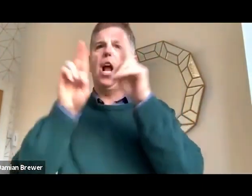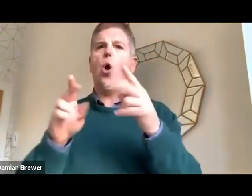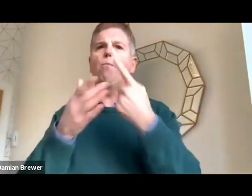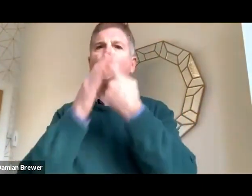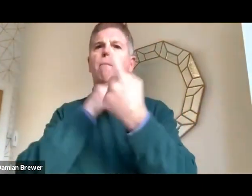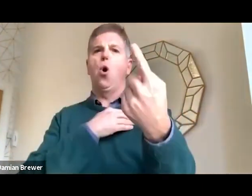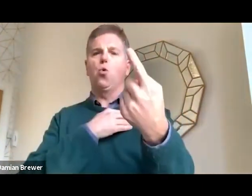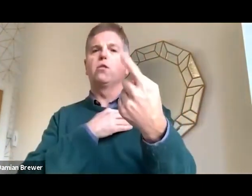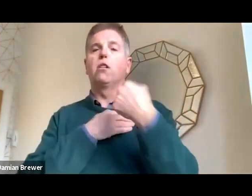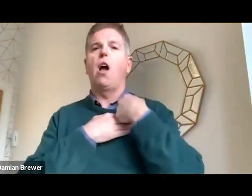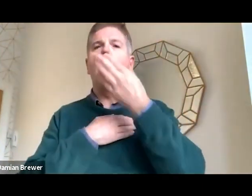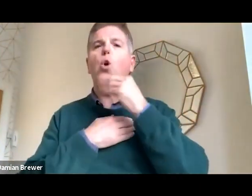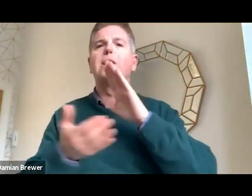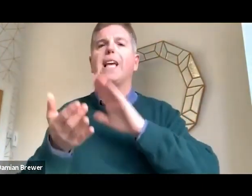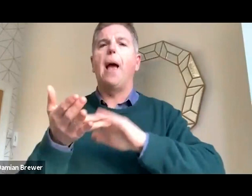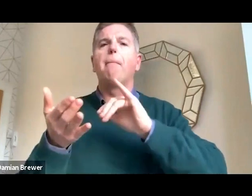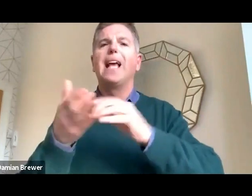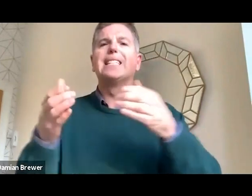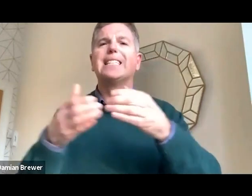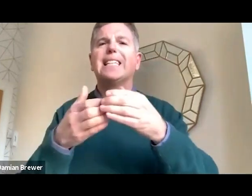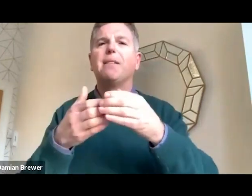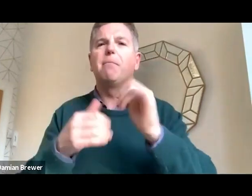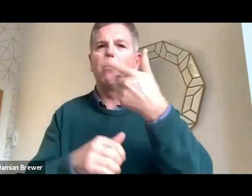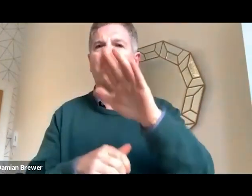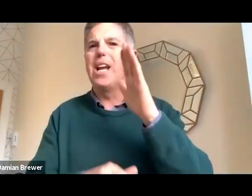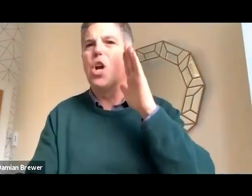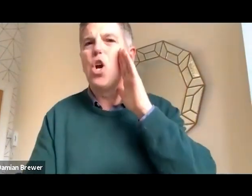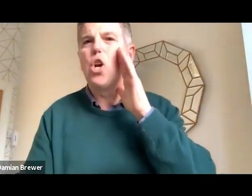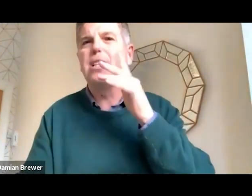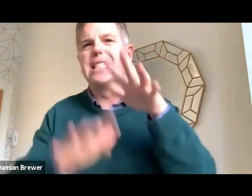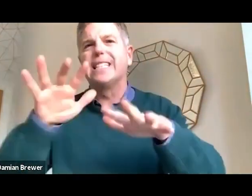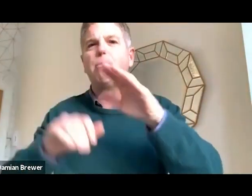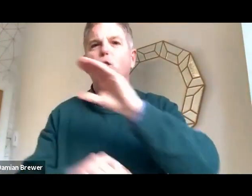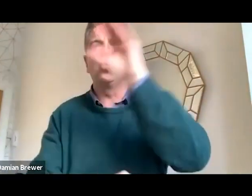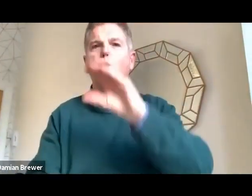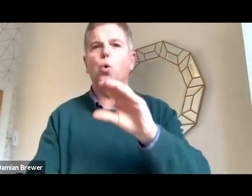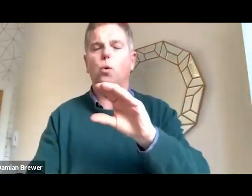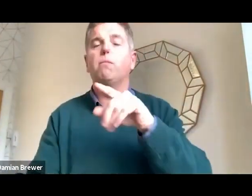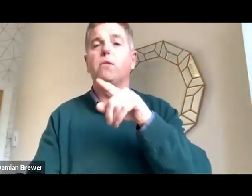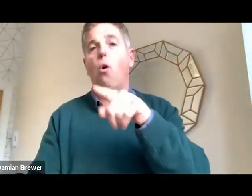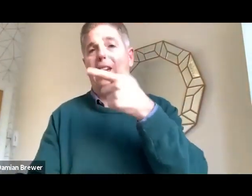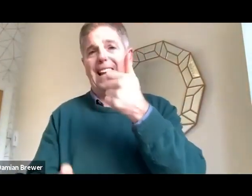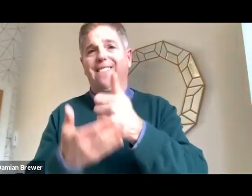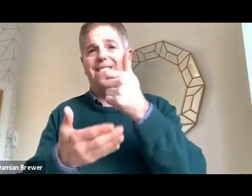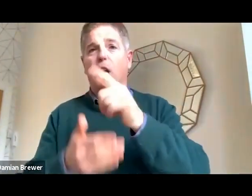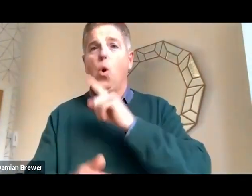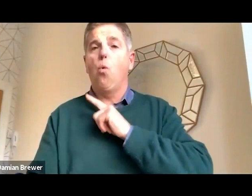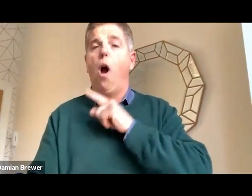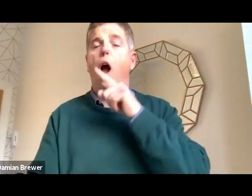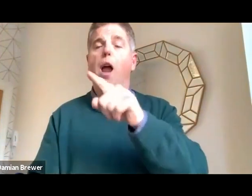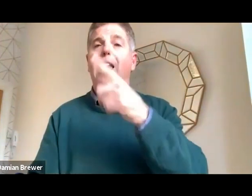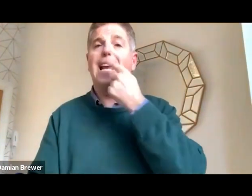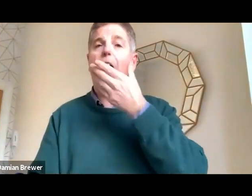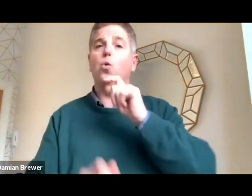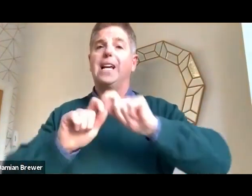an interpreter to help me out with comm support. Now things are remote. You might have heard of MS Teams, which